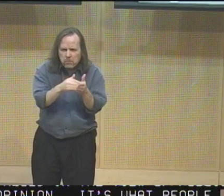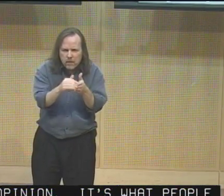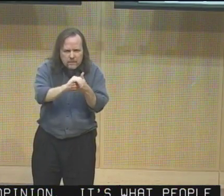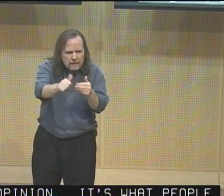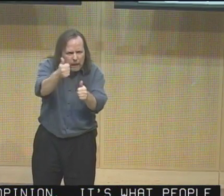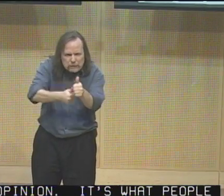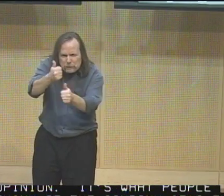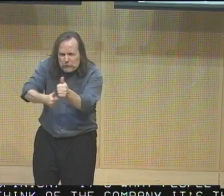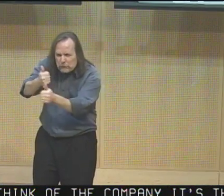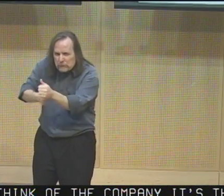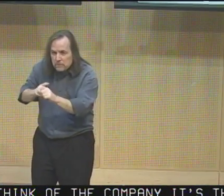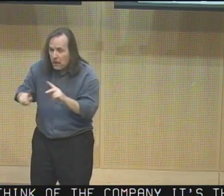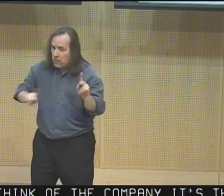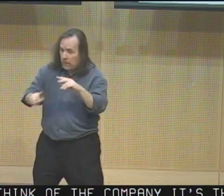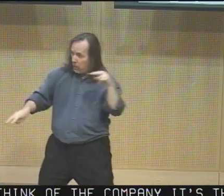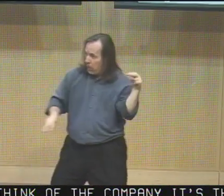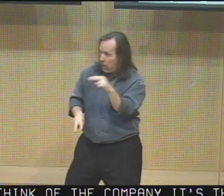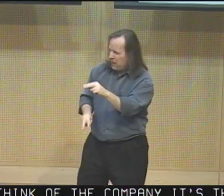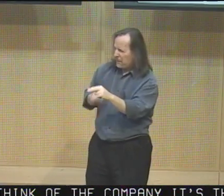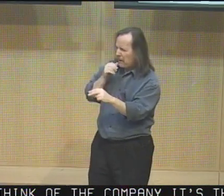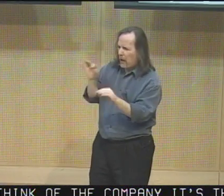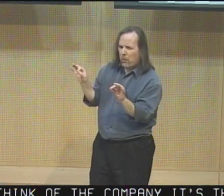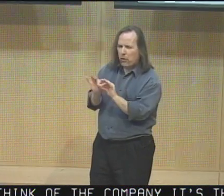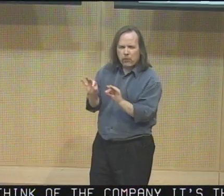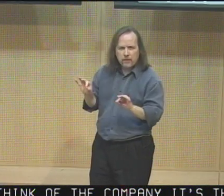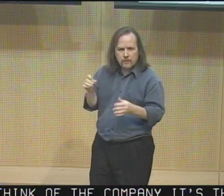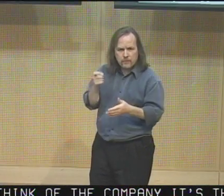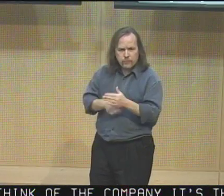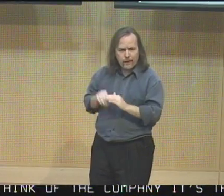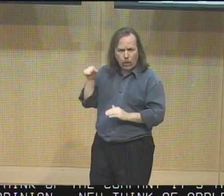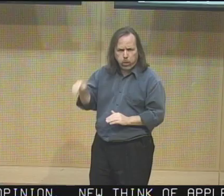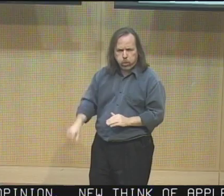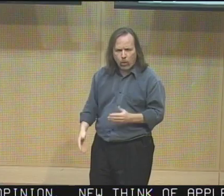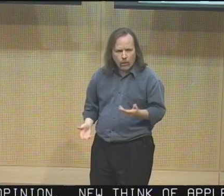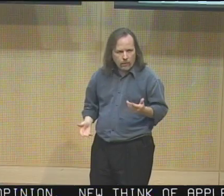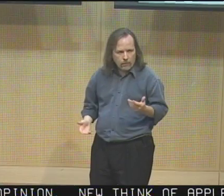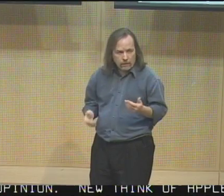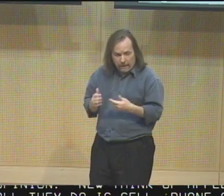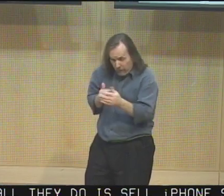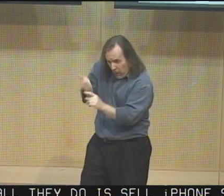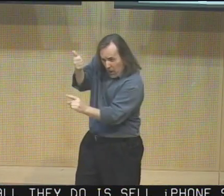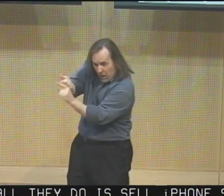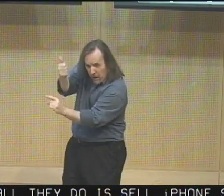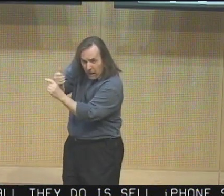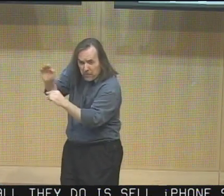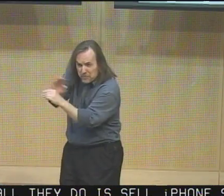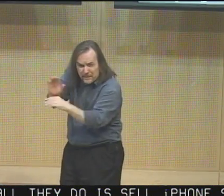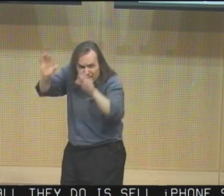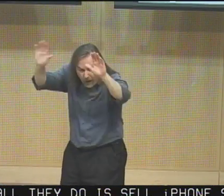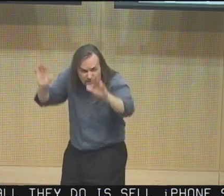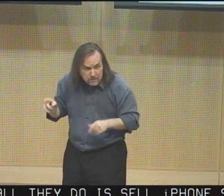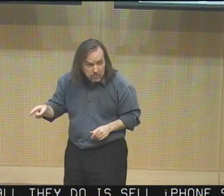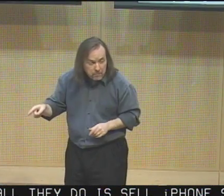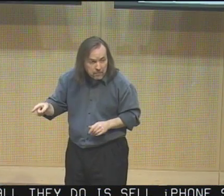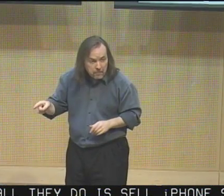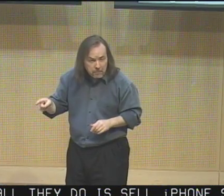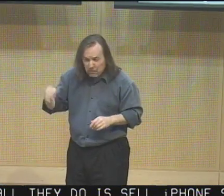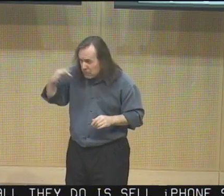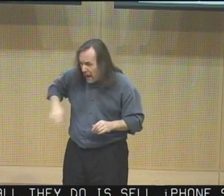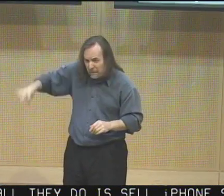that sell so many different things that other people think they're not worth it. Even though their businesses are awesome,